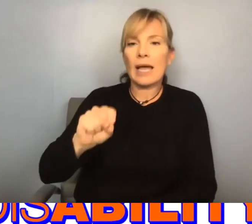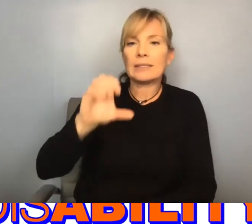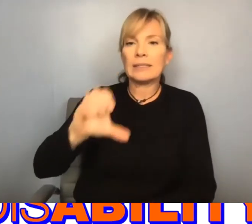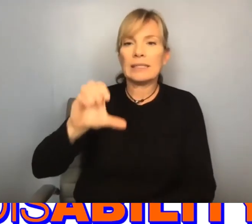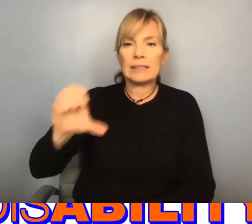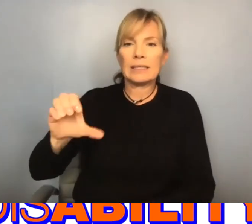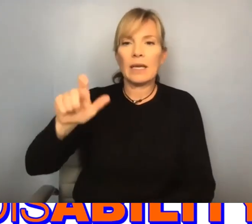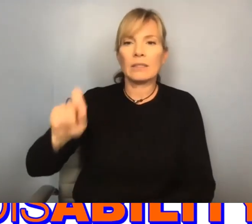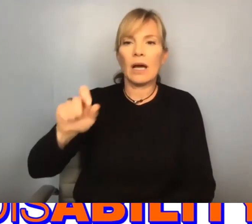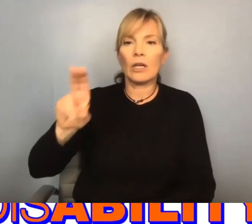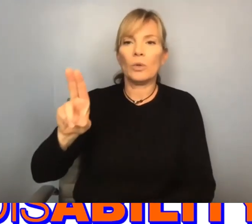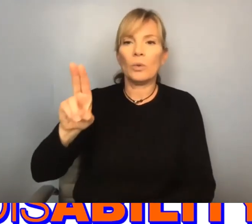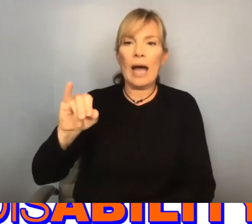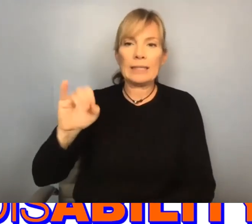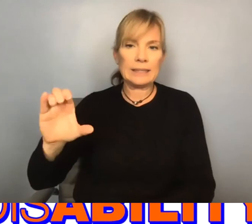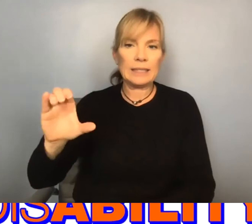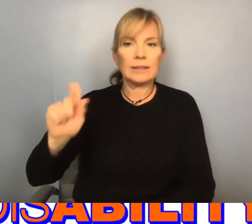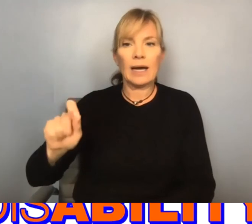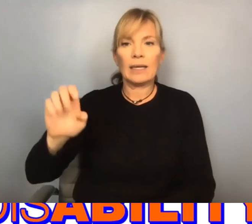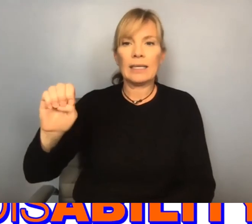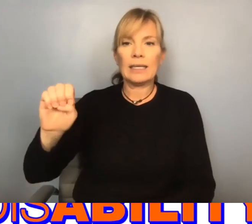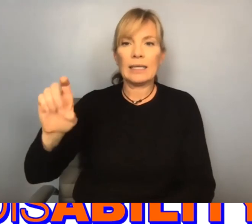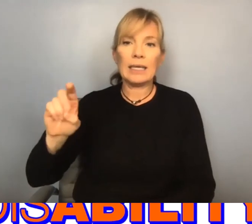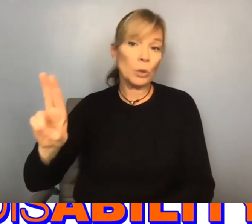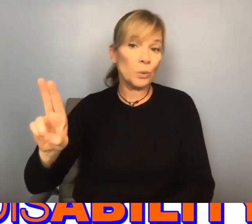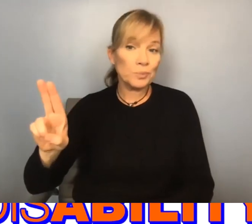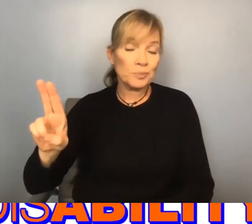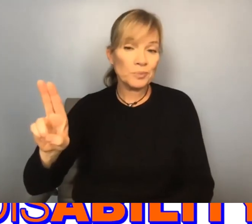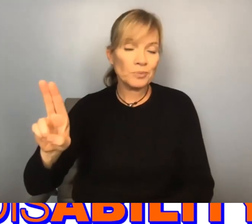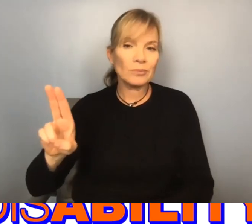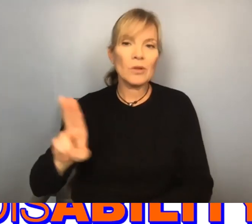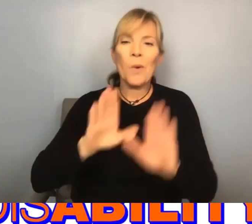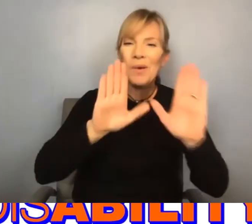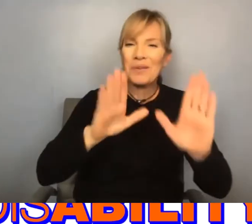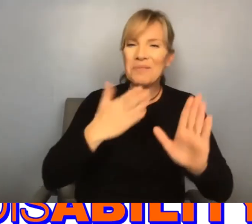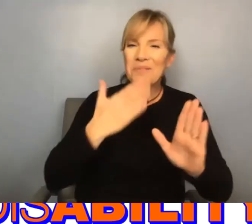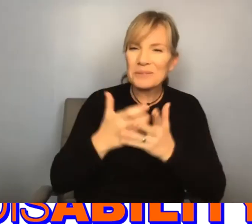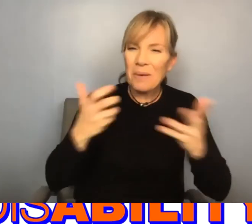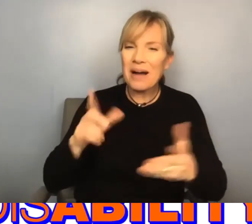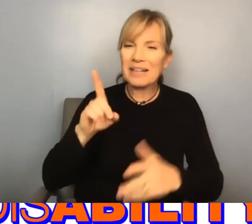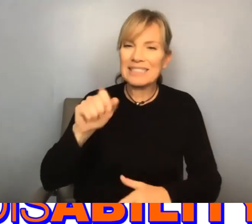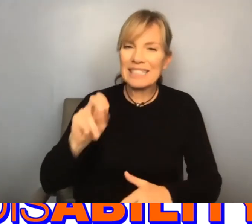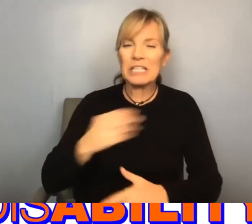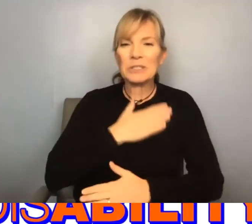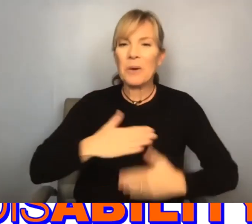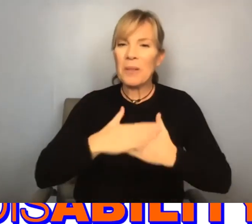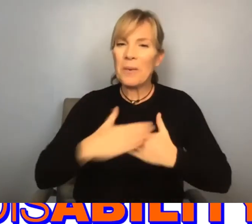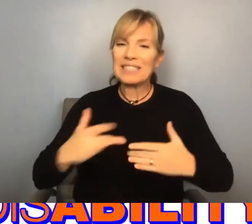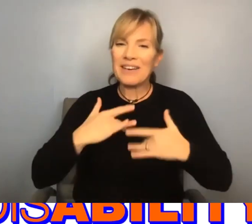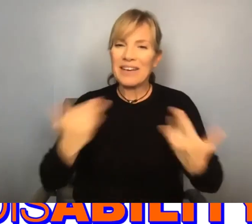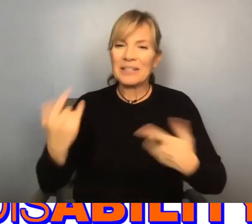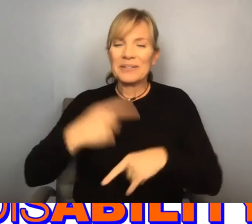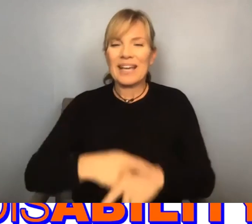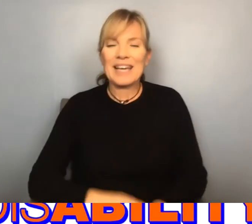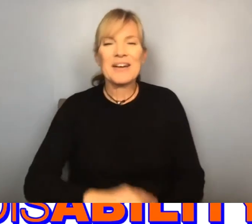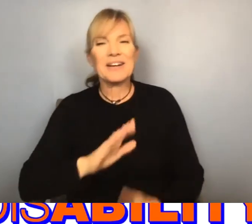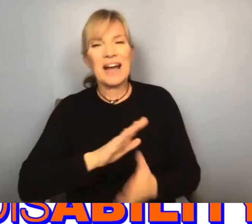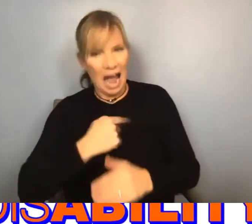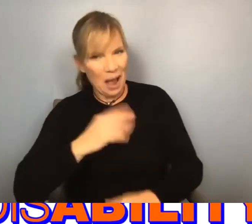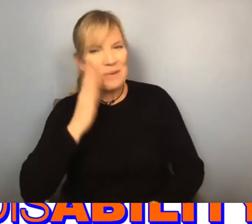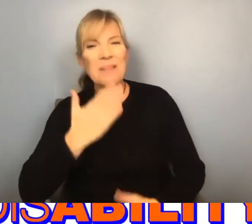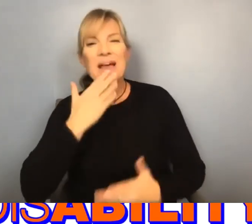.uic.edu. All right. Wonderful. Thanks so much, Dan, and enjoy the rest of the event today. I sure